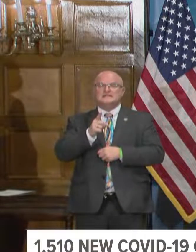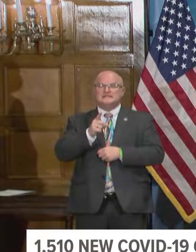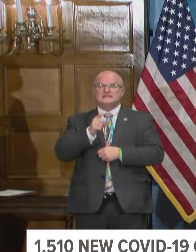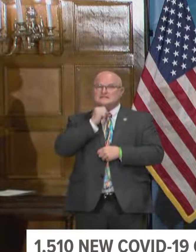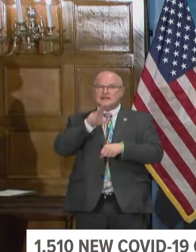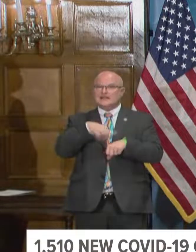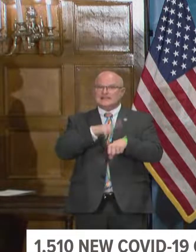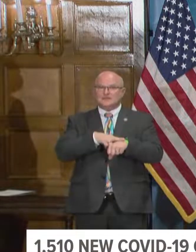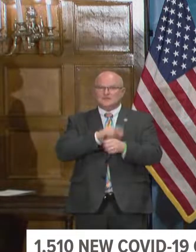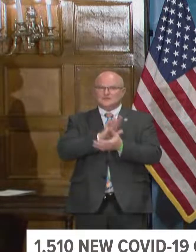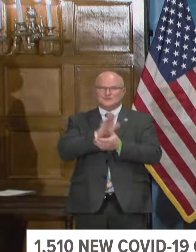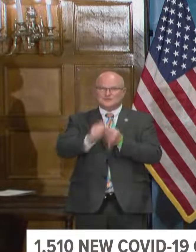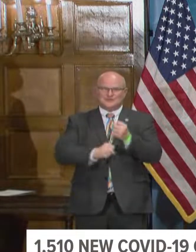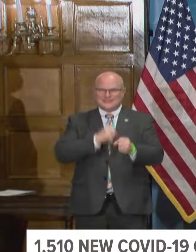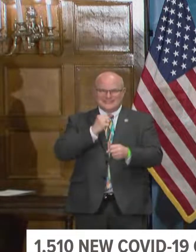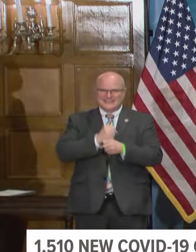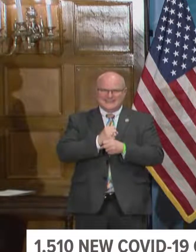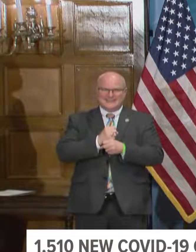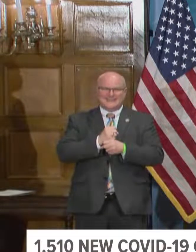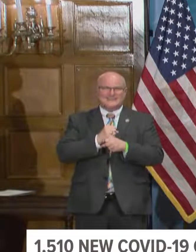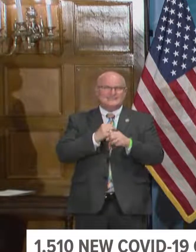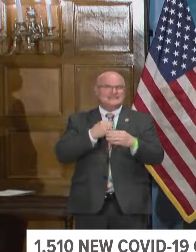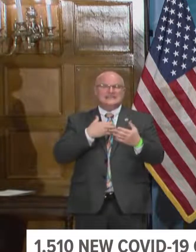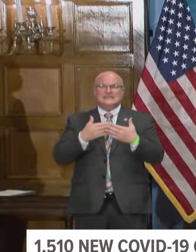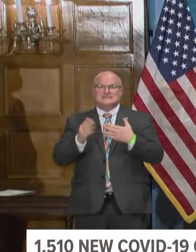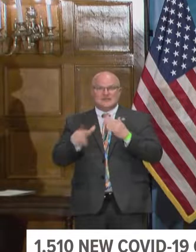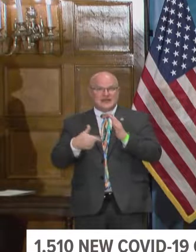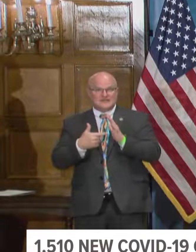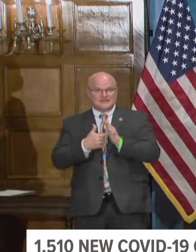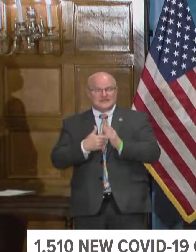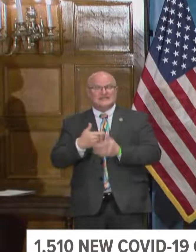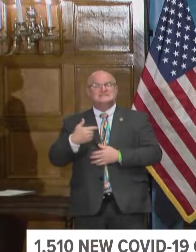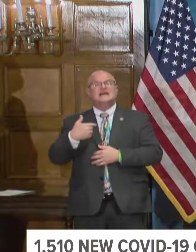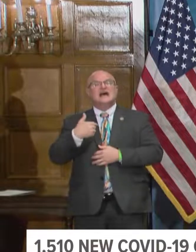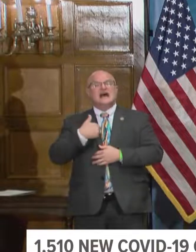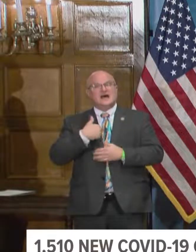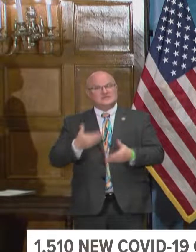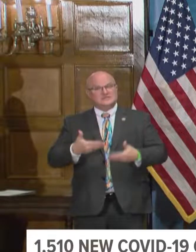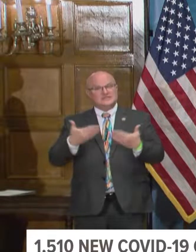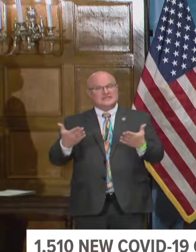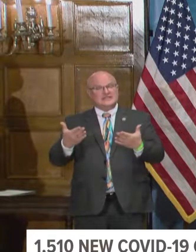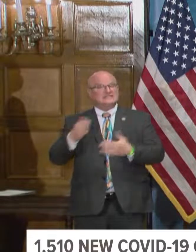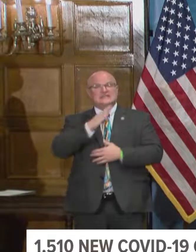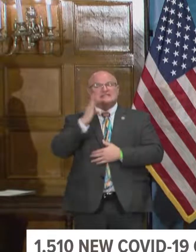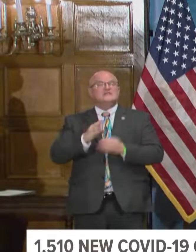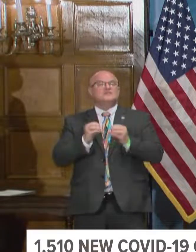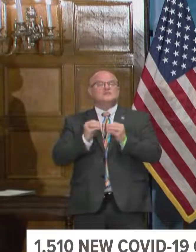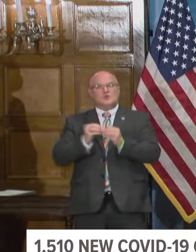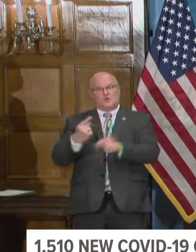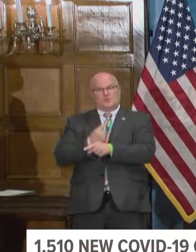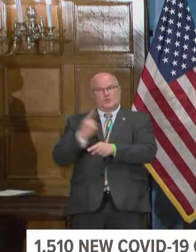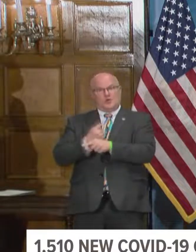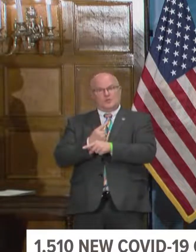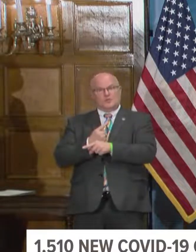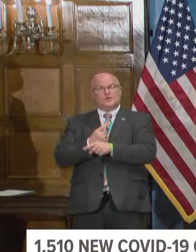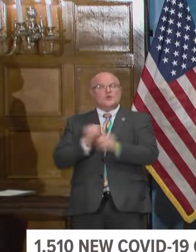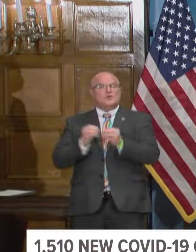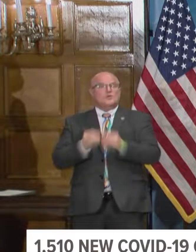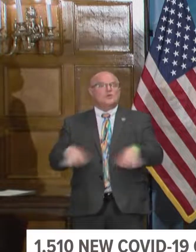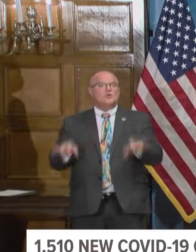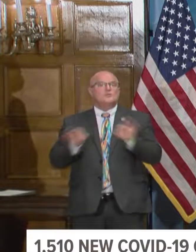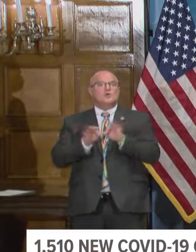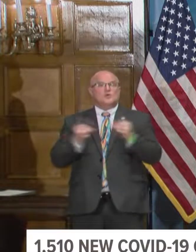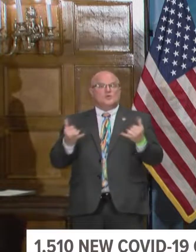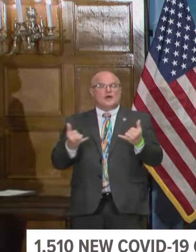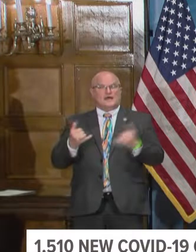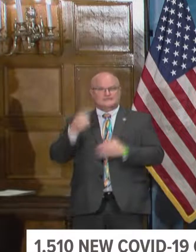school year, in spite of this, I would suggest that it's never been more appropriate nor more important to